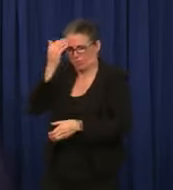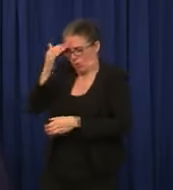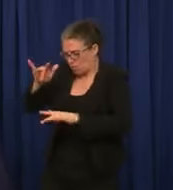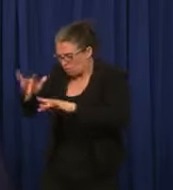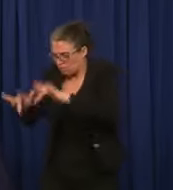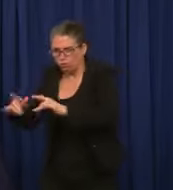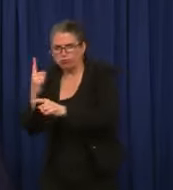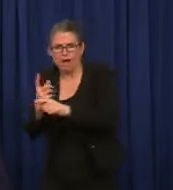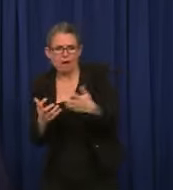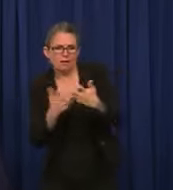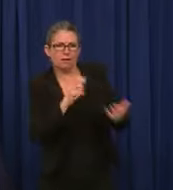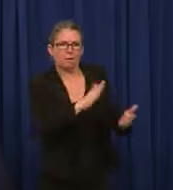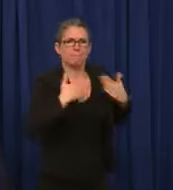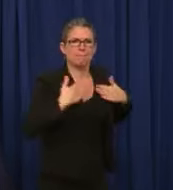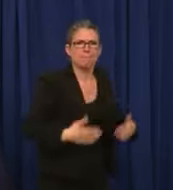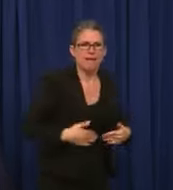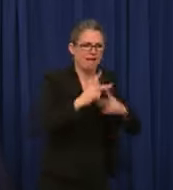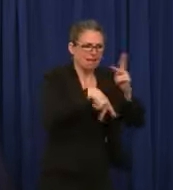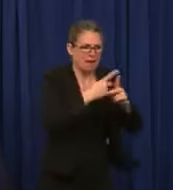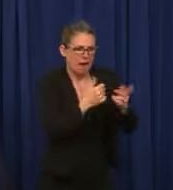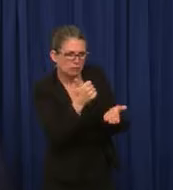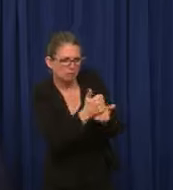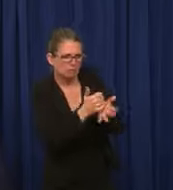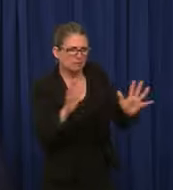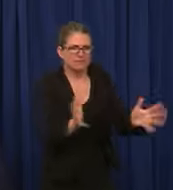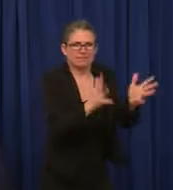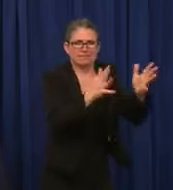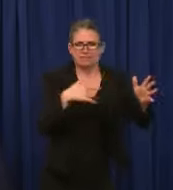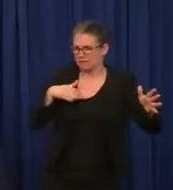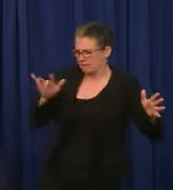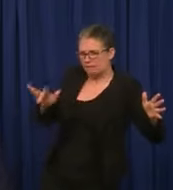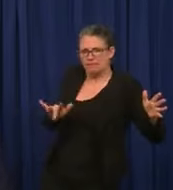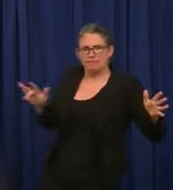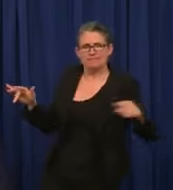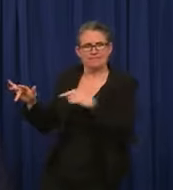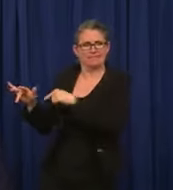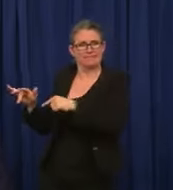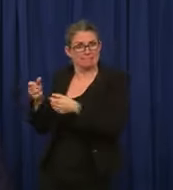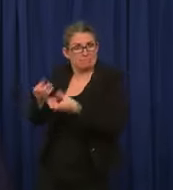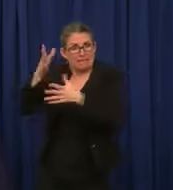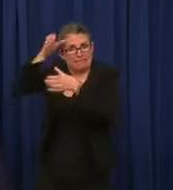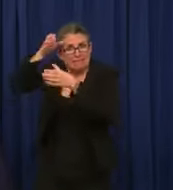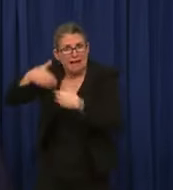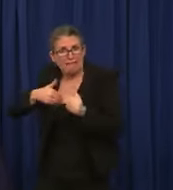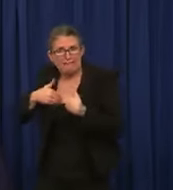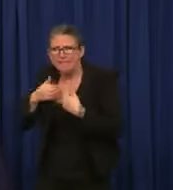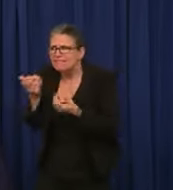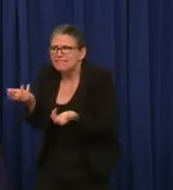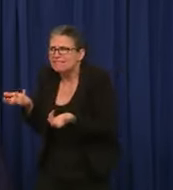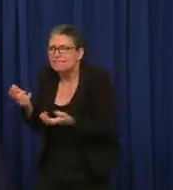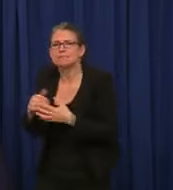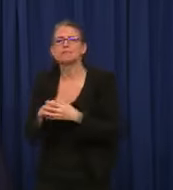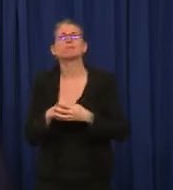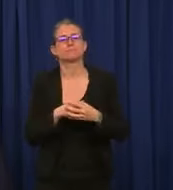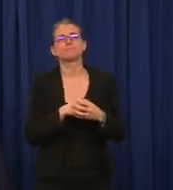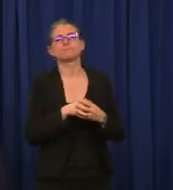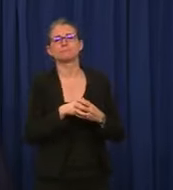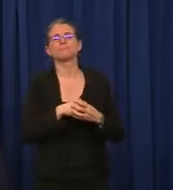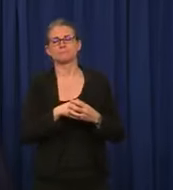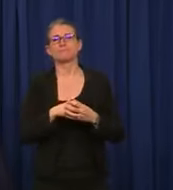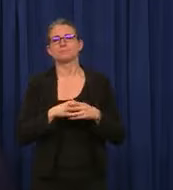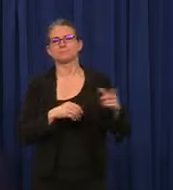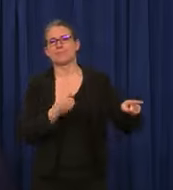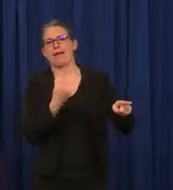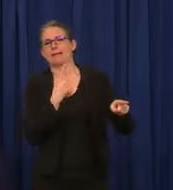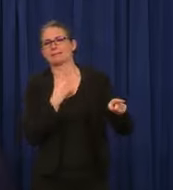work, what other strategies might you utilize? Good. So Steve's question is around ventilators and